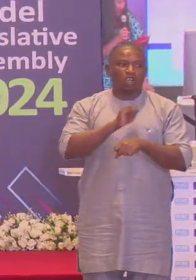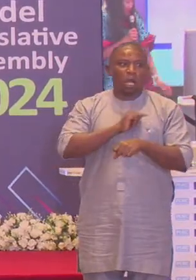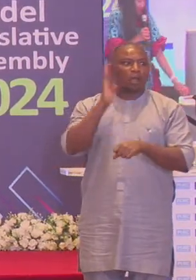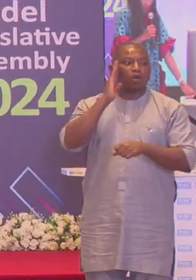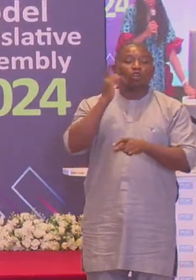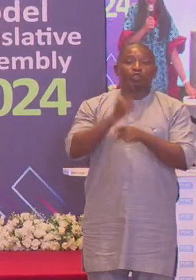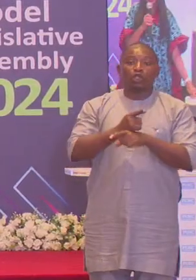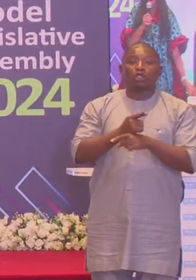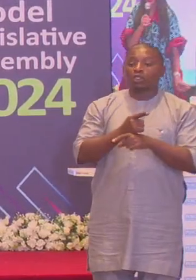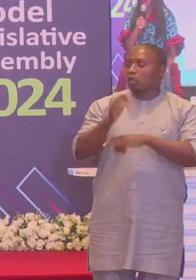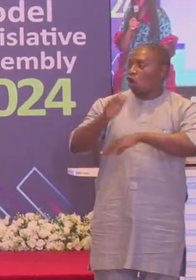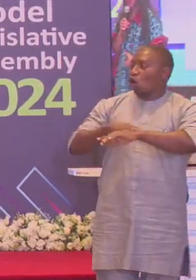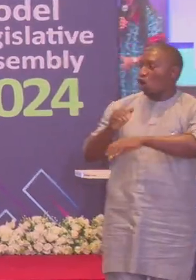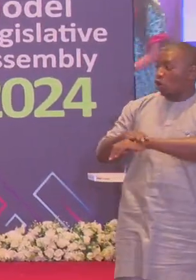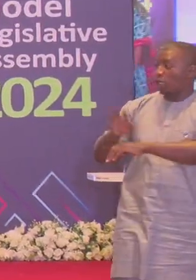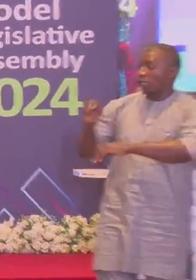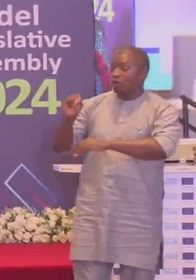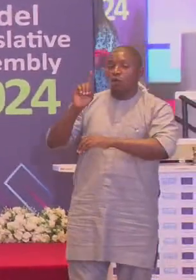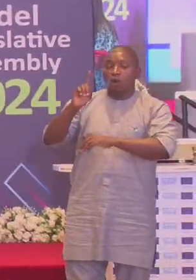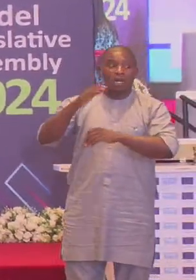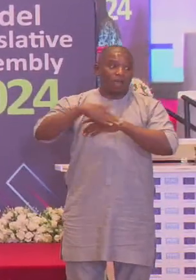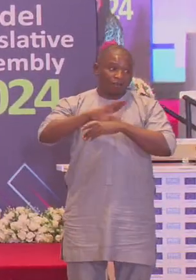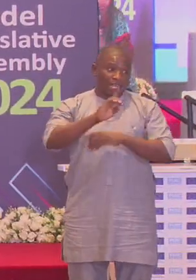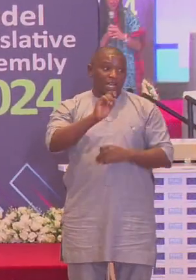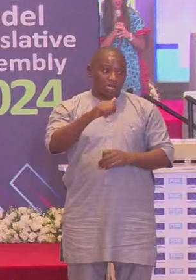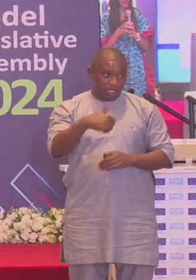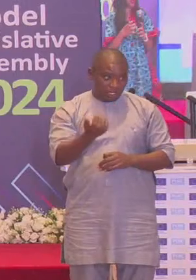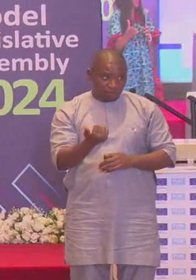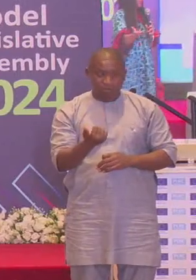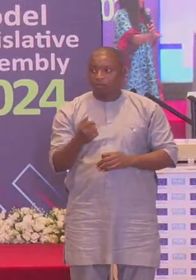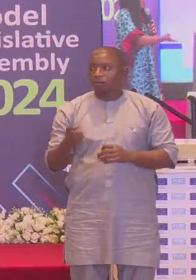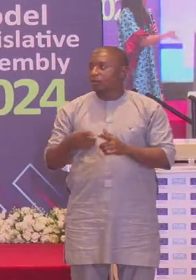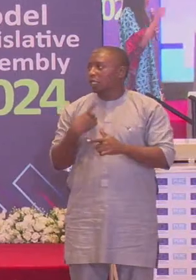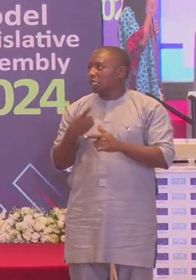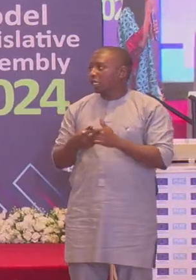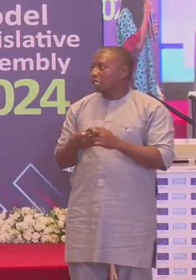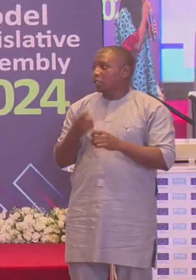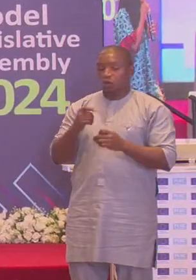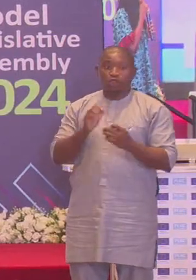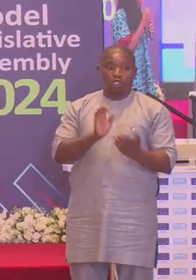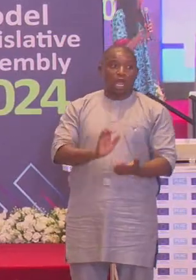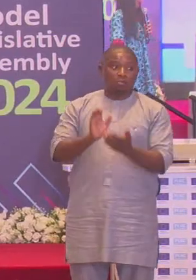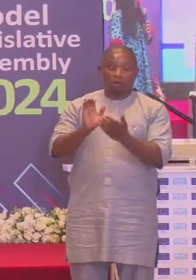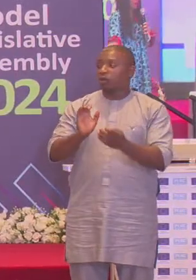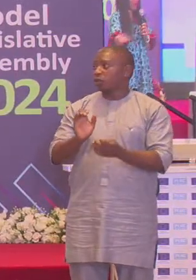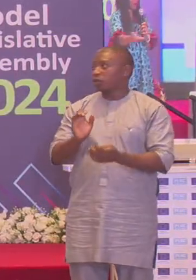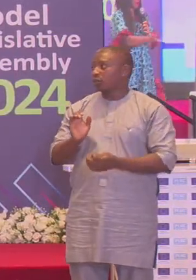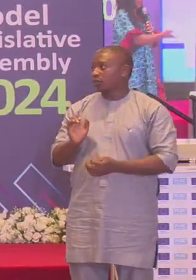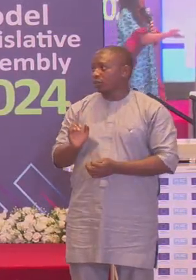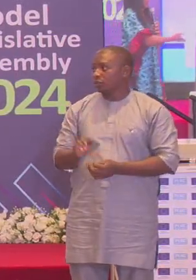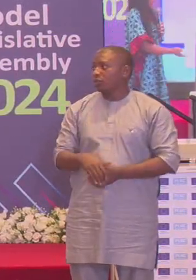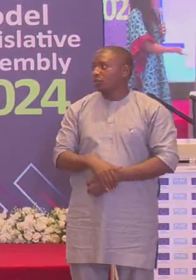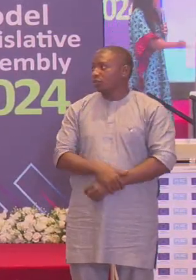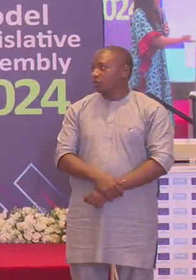the interns one at a time, and then you just approach